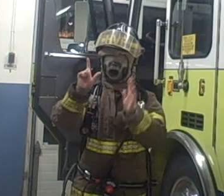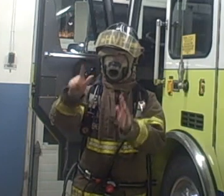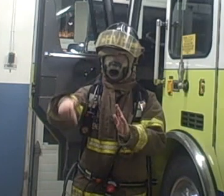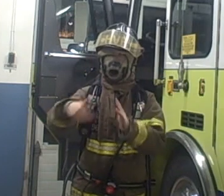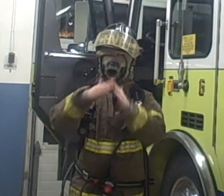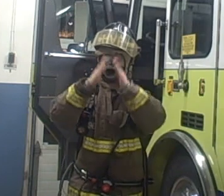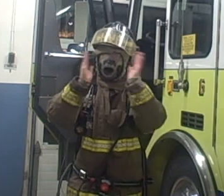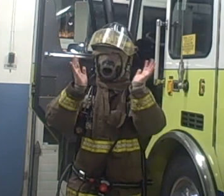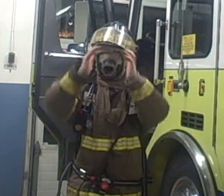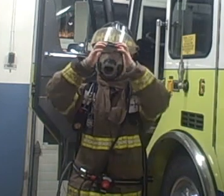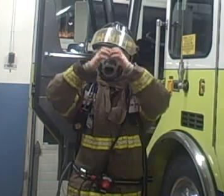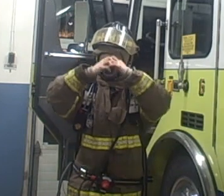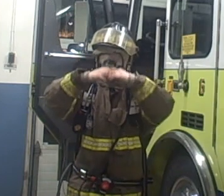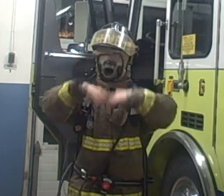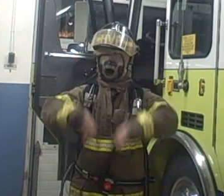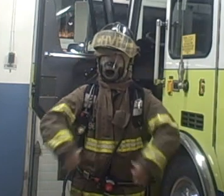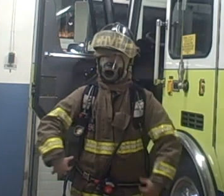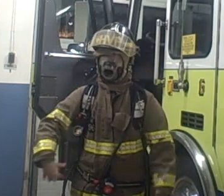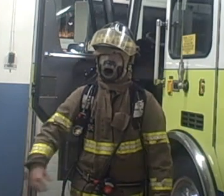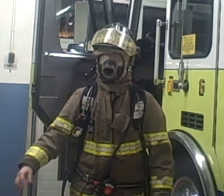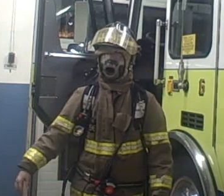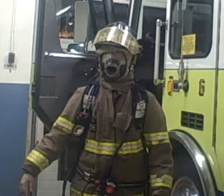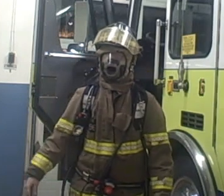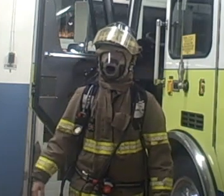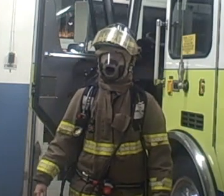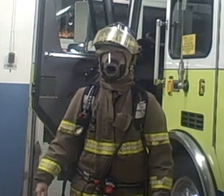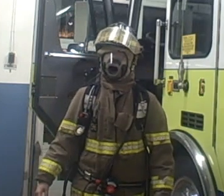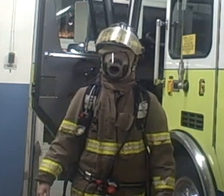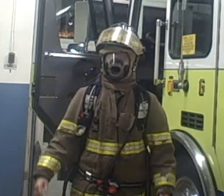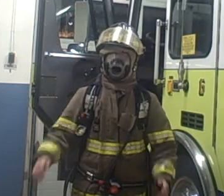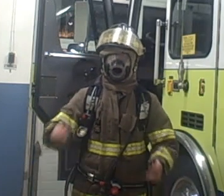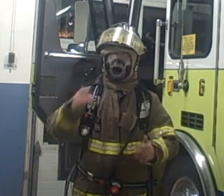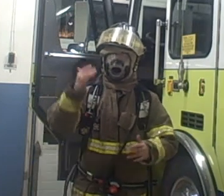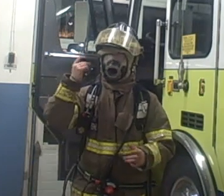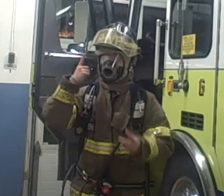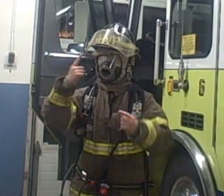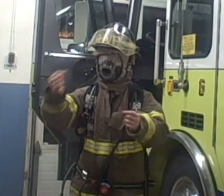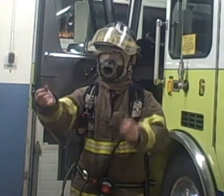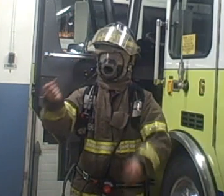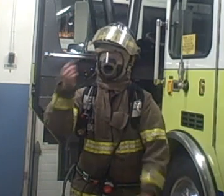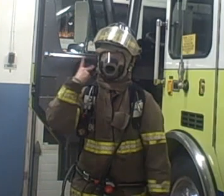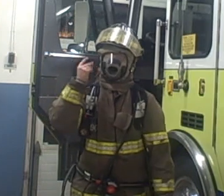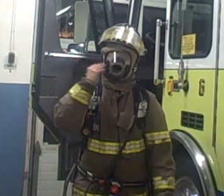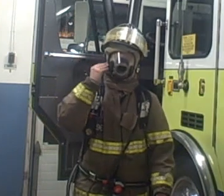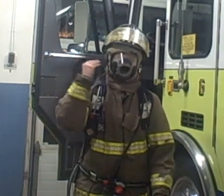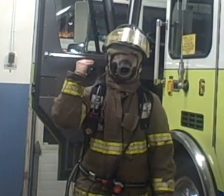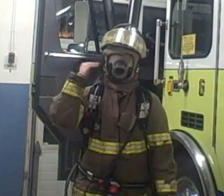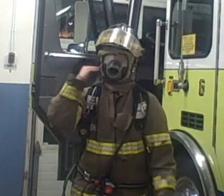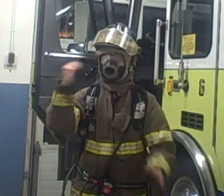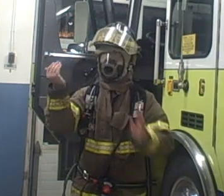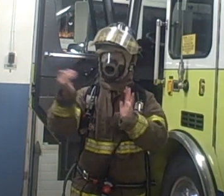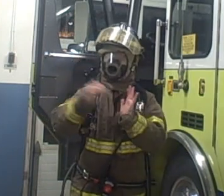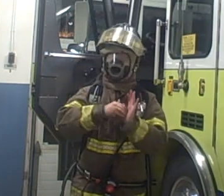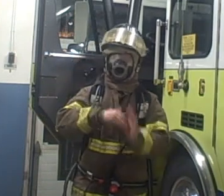moments later, that house it had collapsed. He'd never go back home